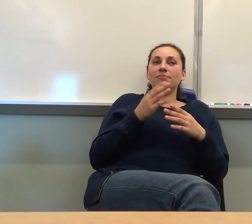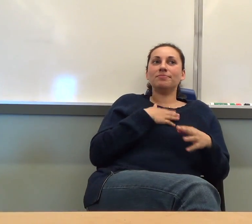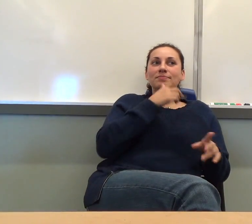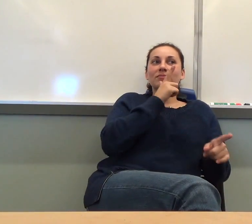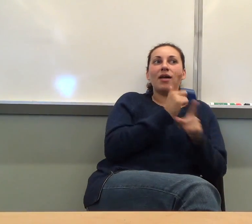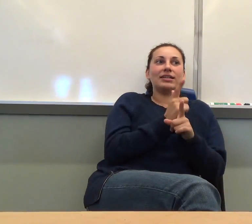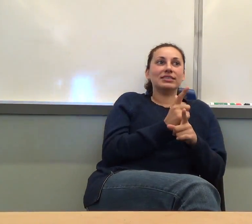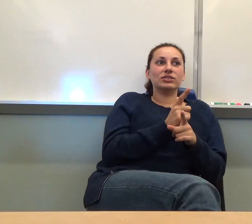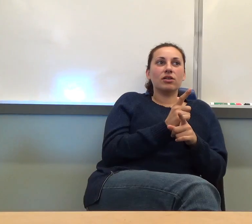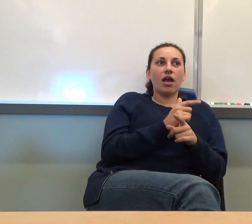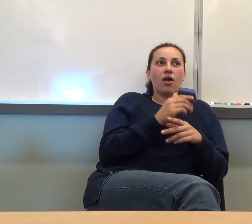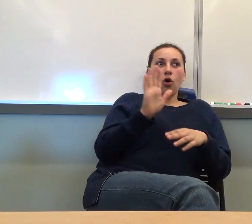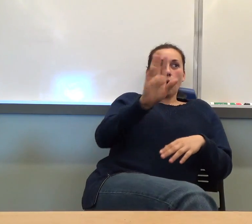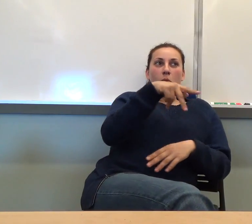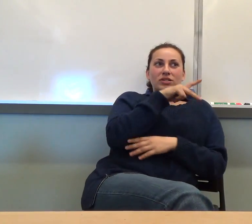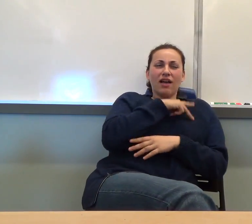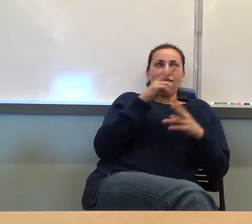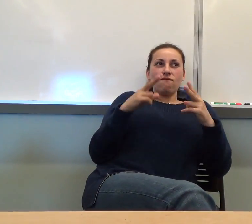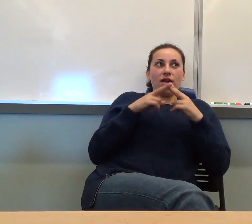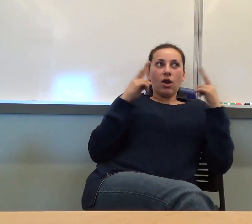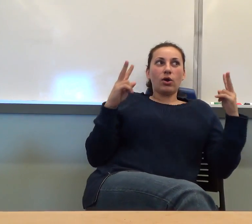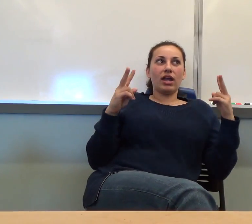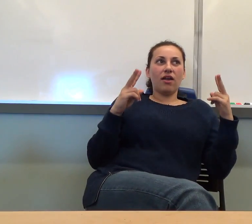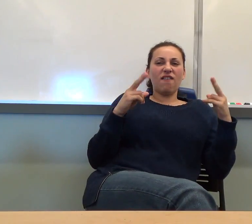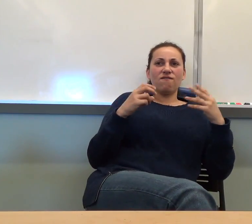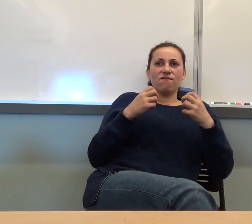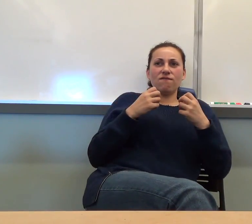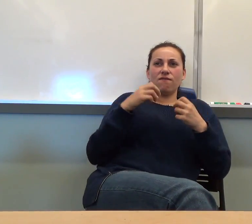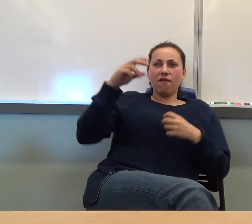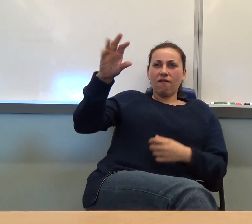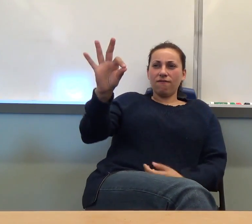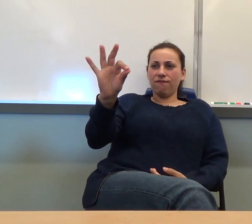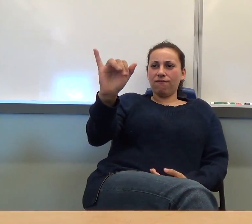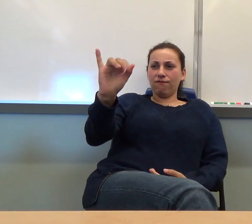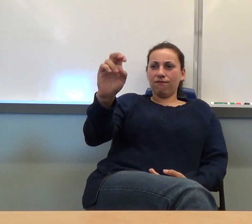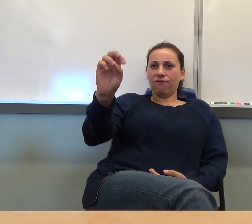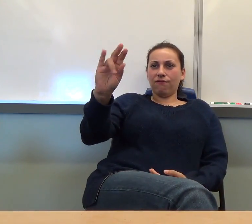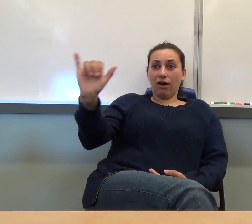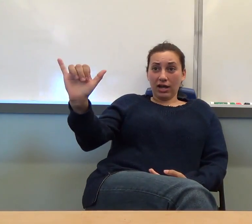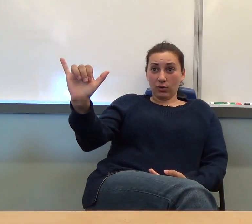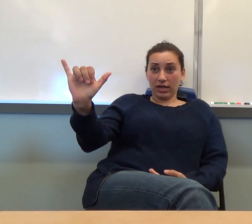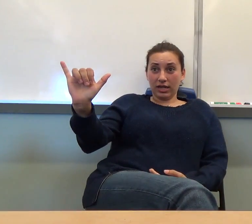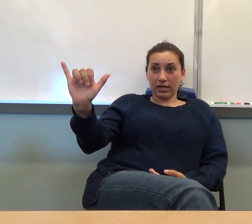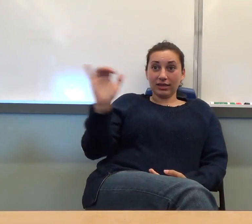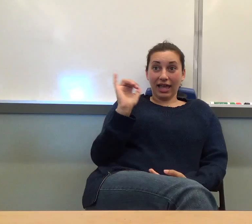Yes, I will. Oh, okay, good. That's what I was asking. If you needed some, I'm taking it today. Right now.